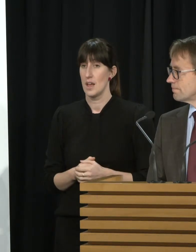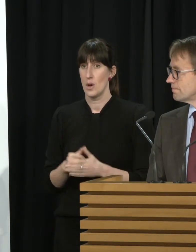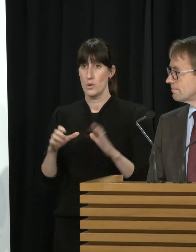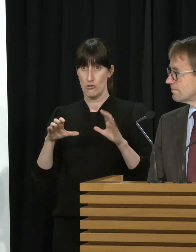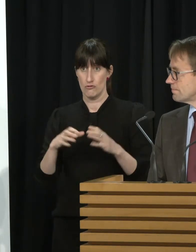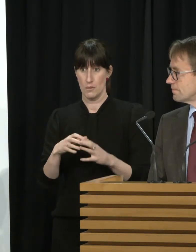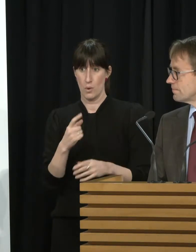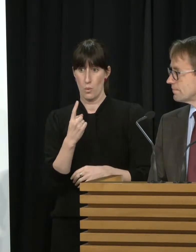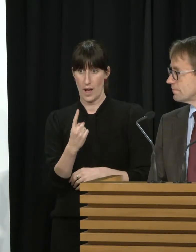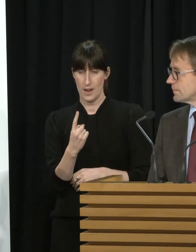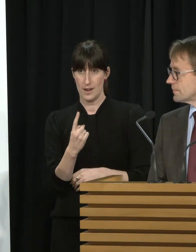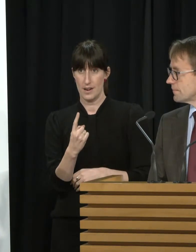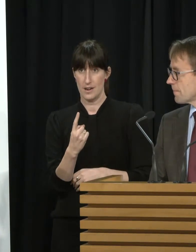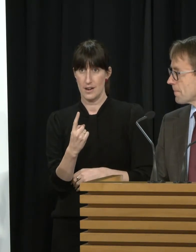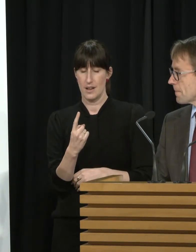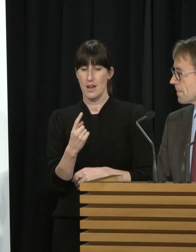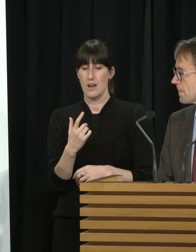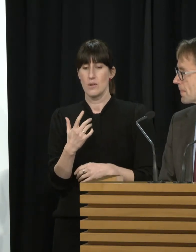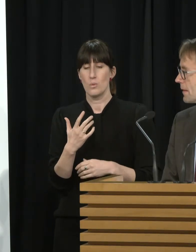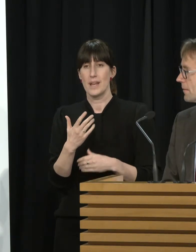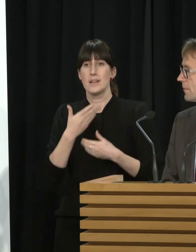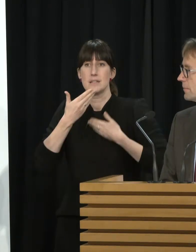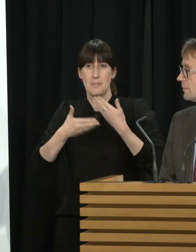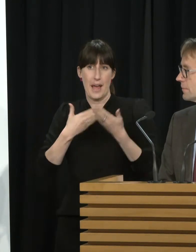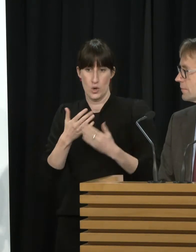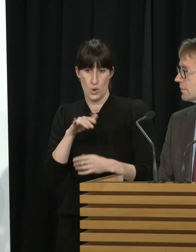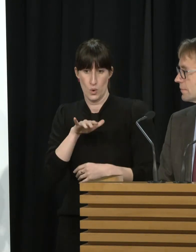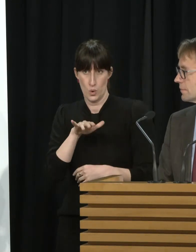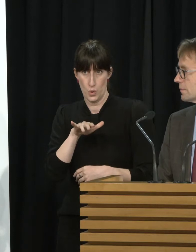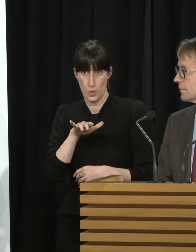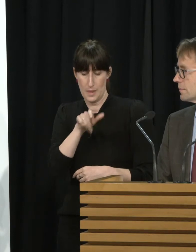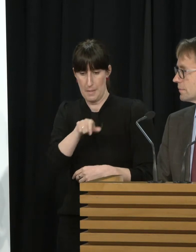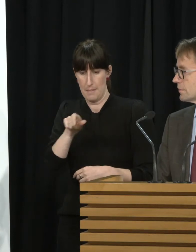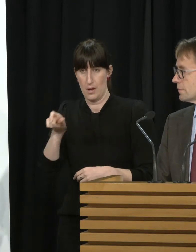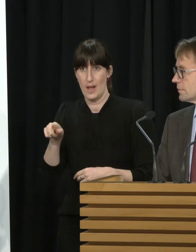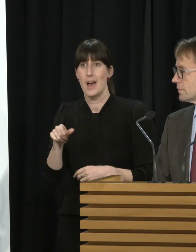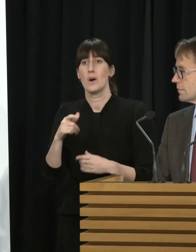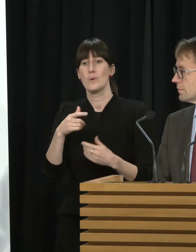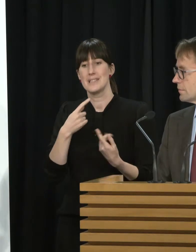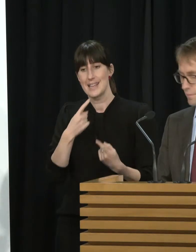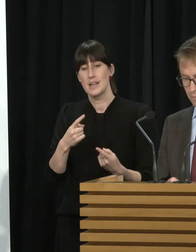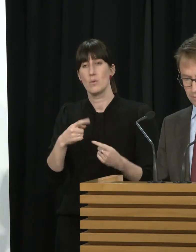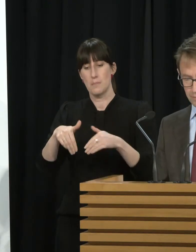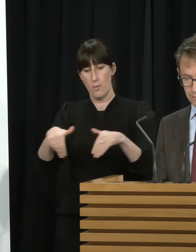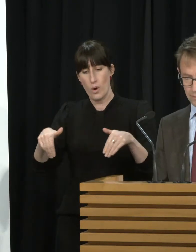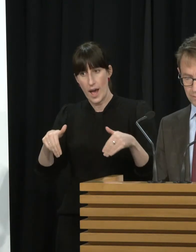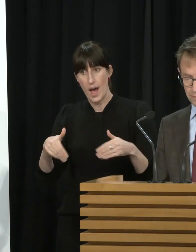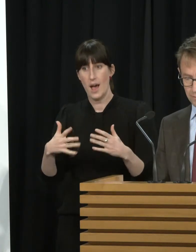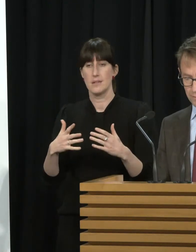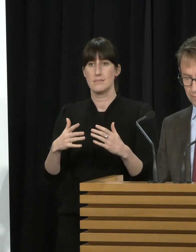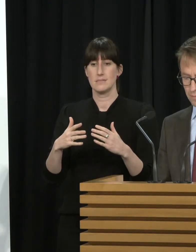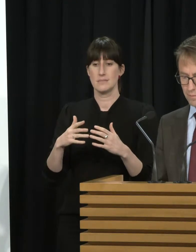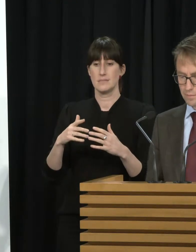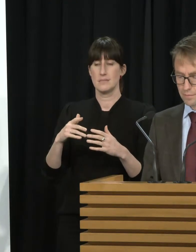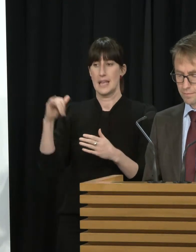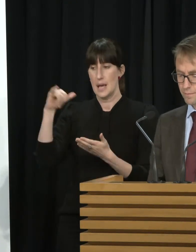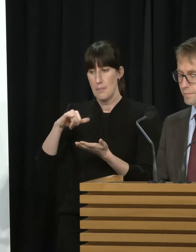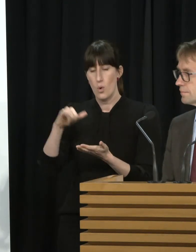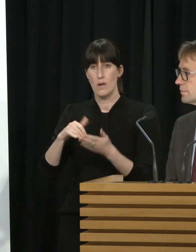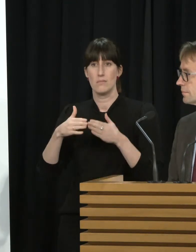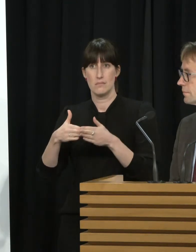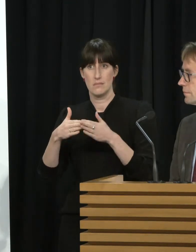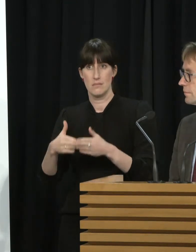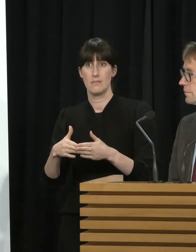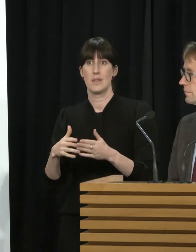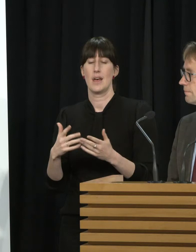defined who's in Group 1 at the very beginning, we were focused on those who were at risk working at our ports and at the border. And there are tens of thousands of